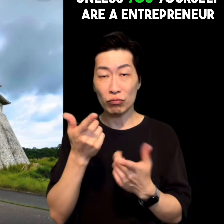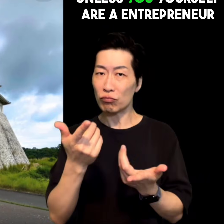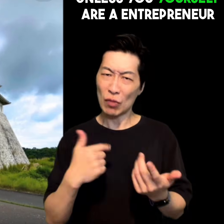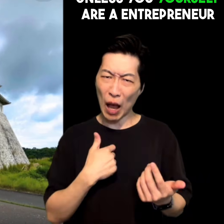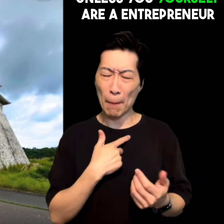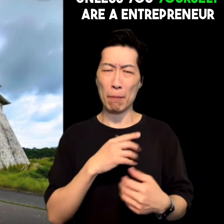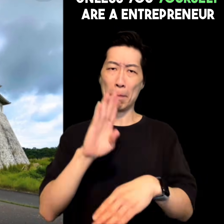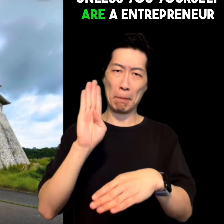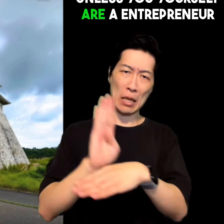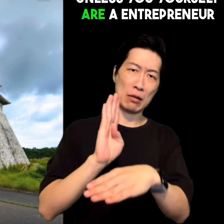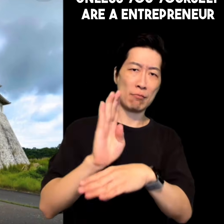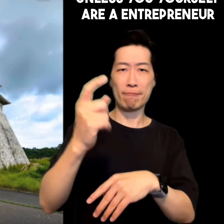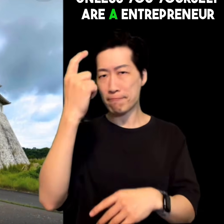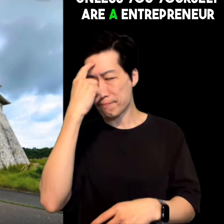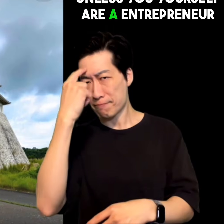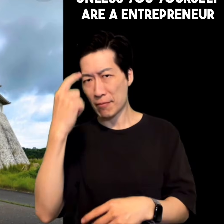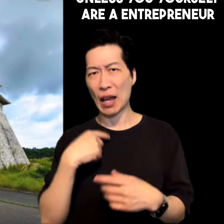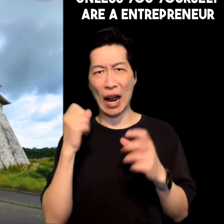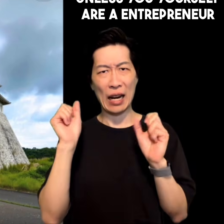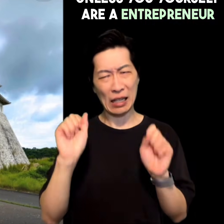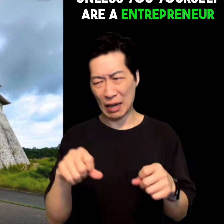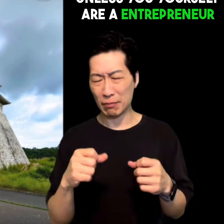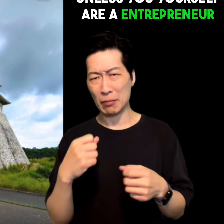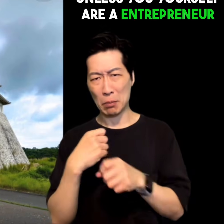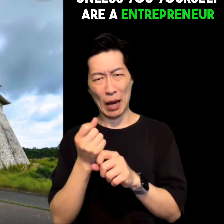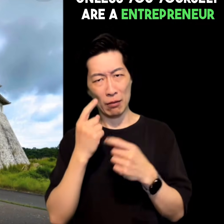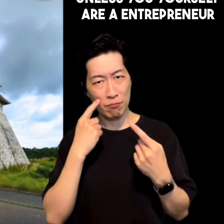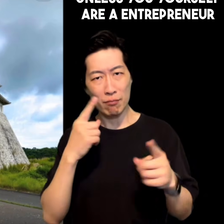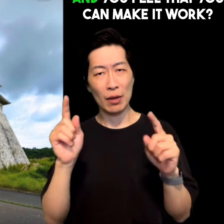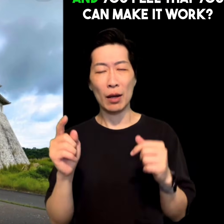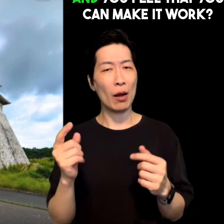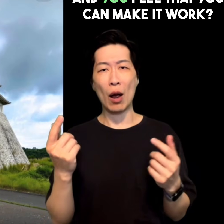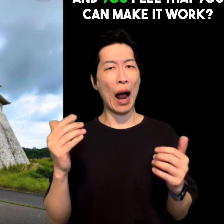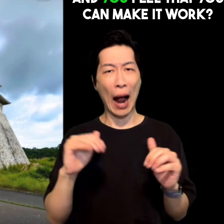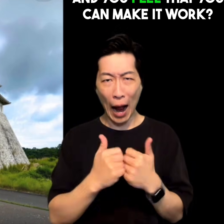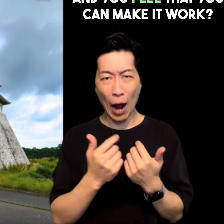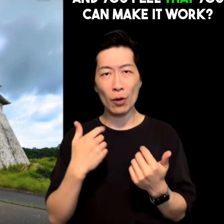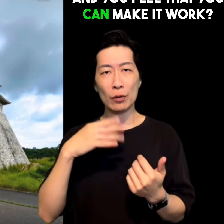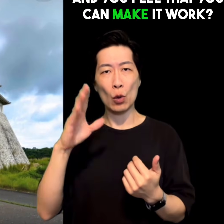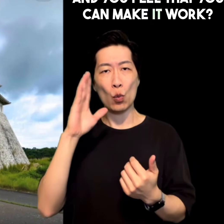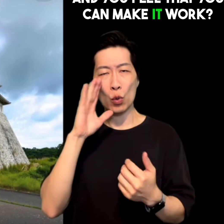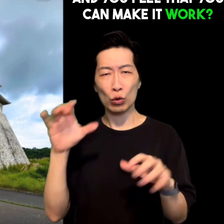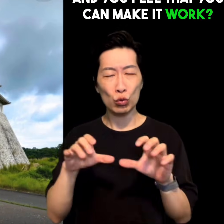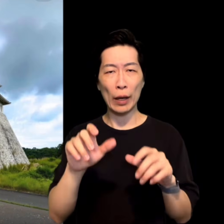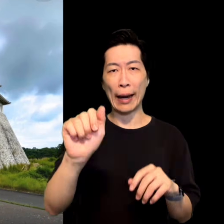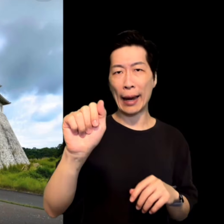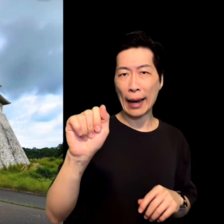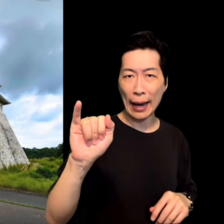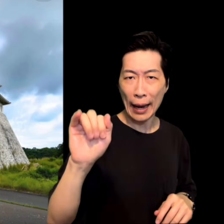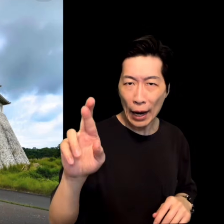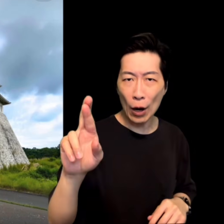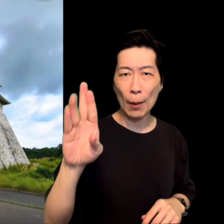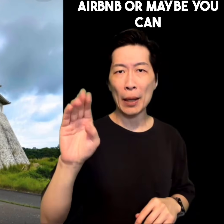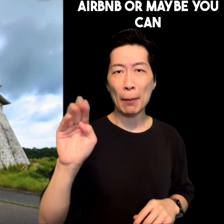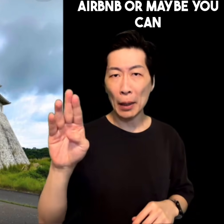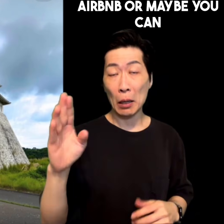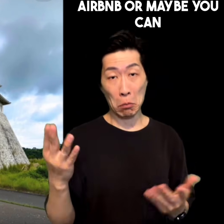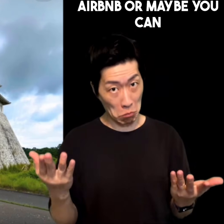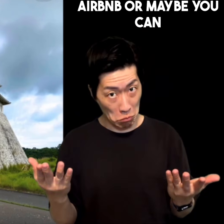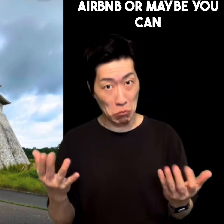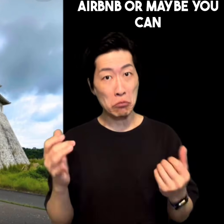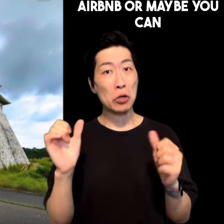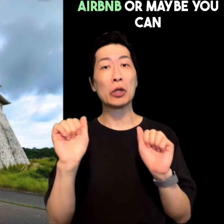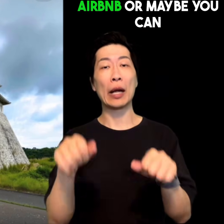Unless you yourself are a entrepreneur and you feel like you can make it work, maybe